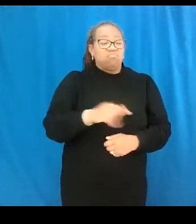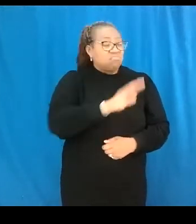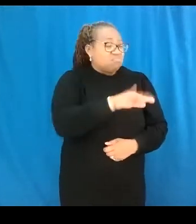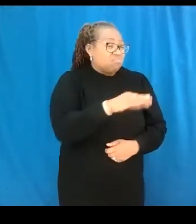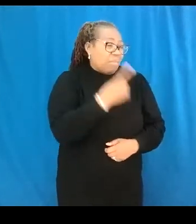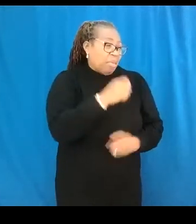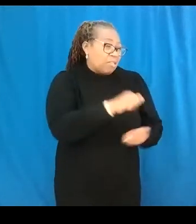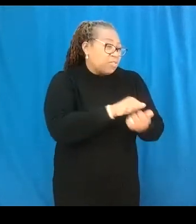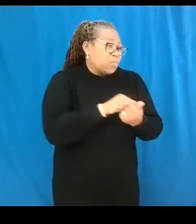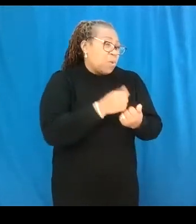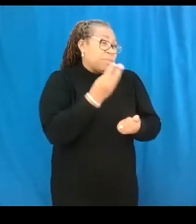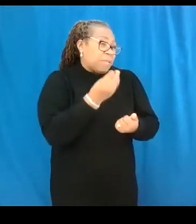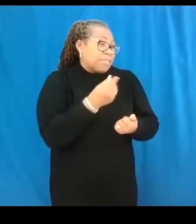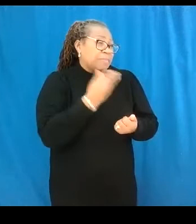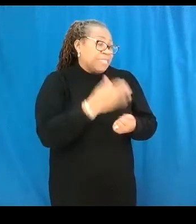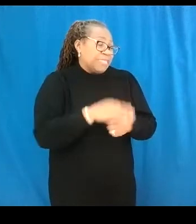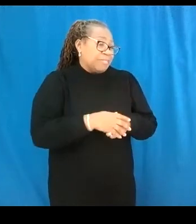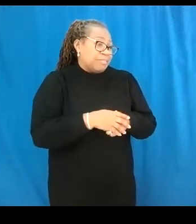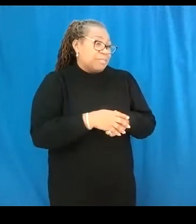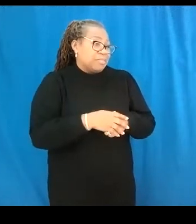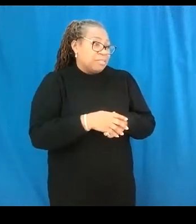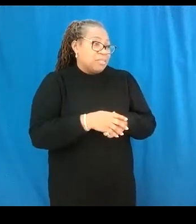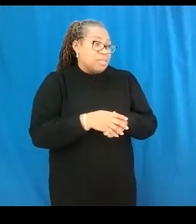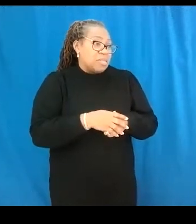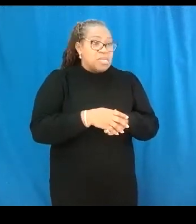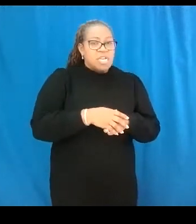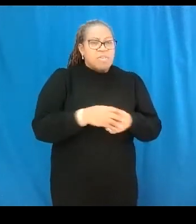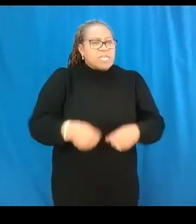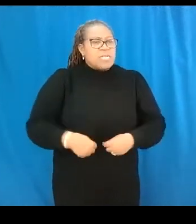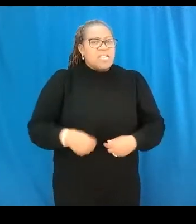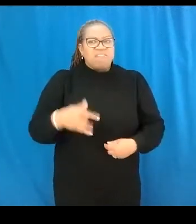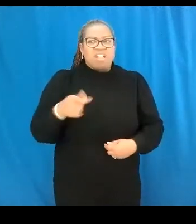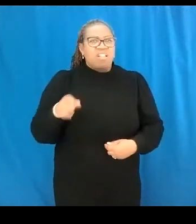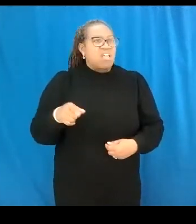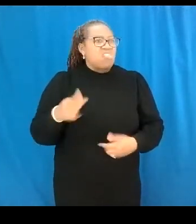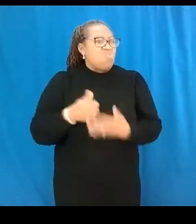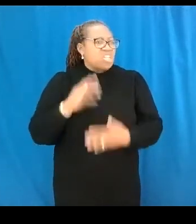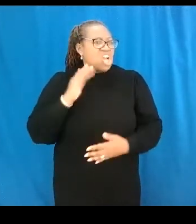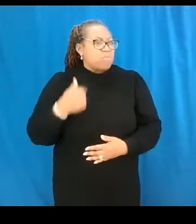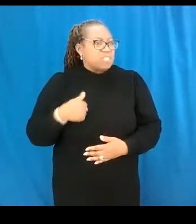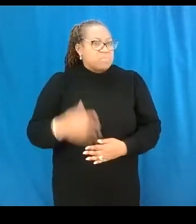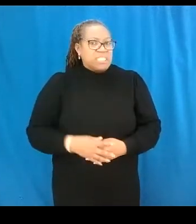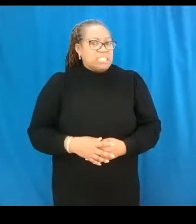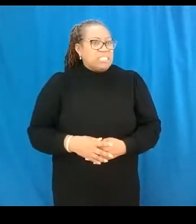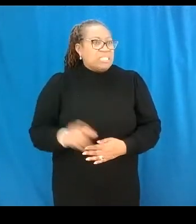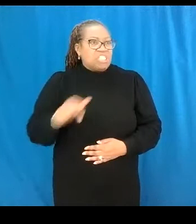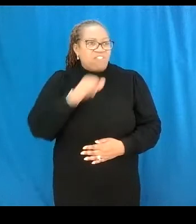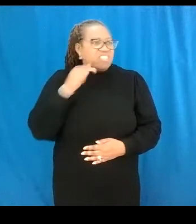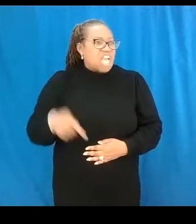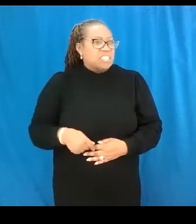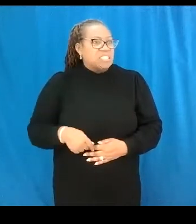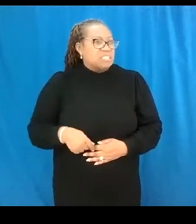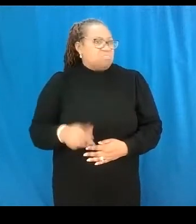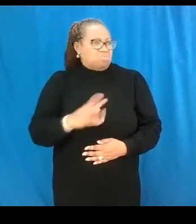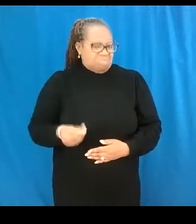me some money? Could you help me out? It's very tempting to be like to that person, forget you, I am not giving you a